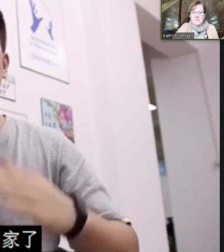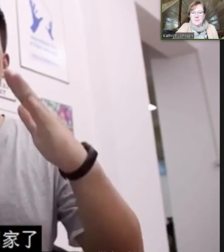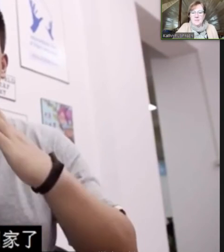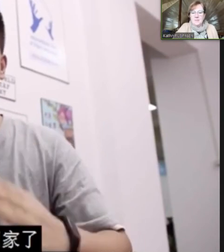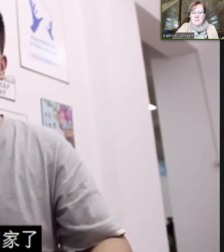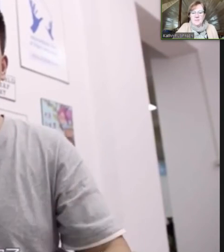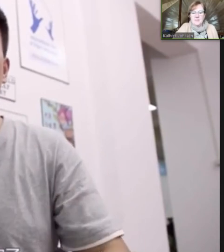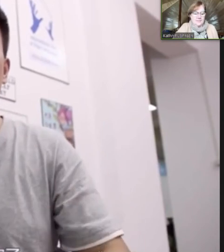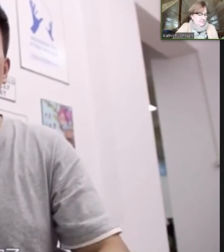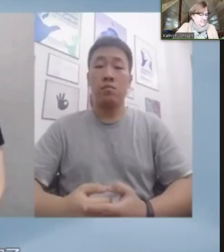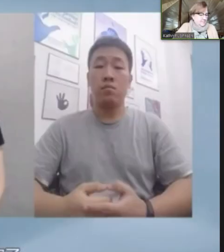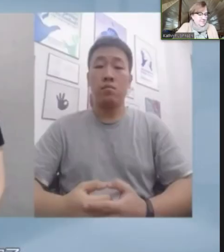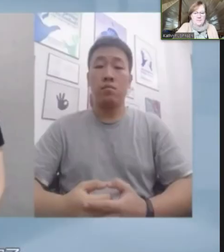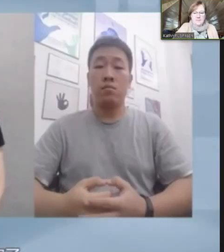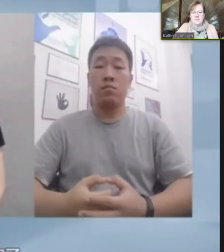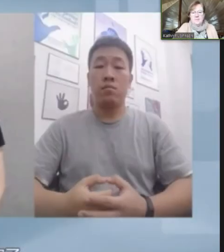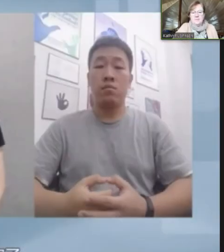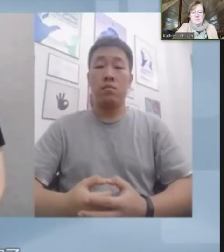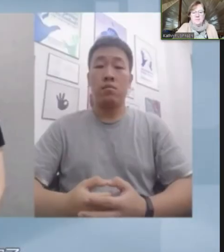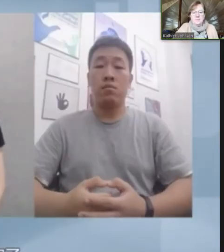I won't go home on National Day.